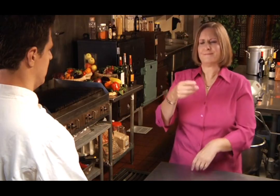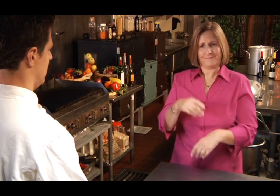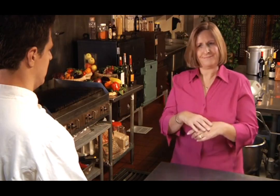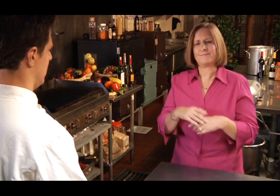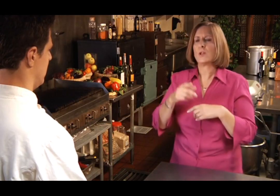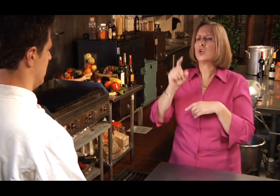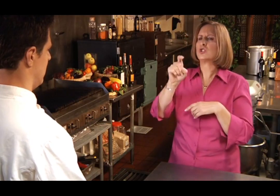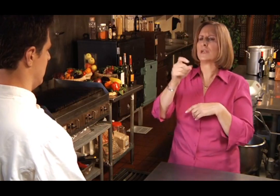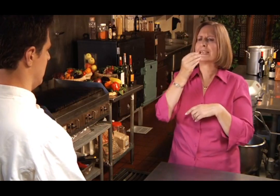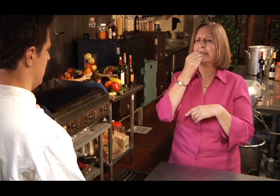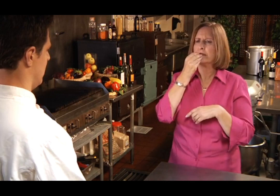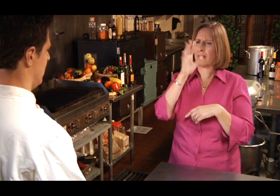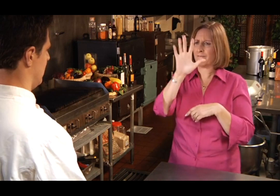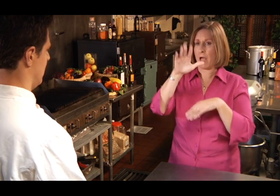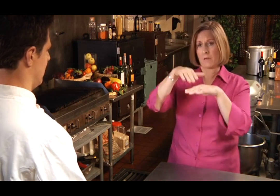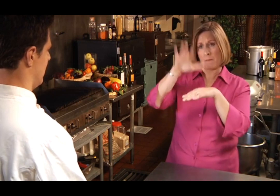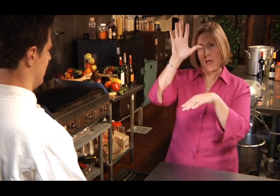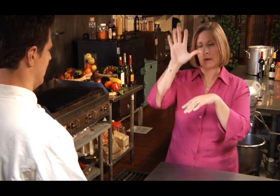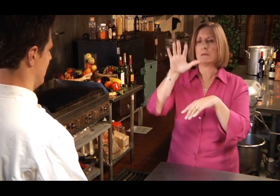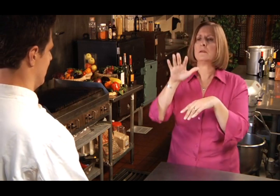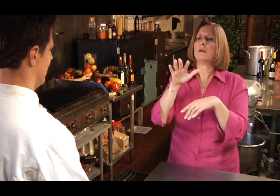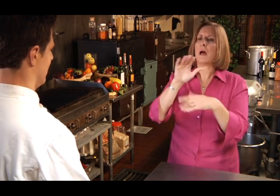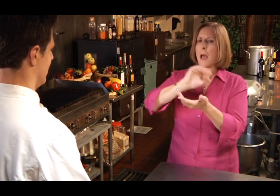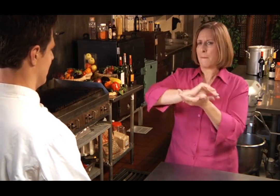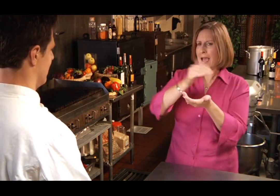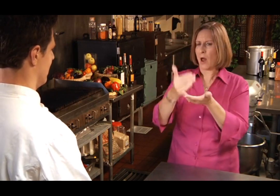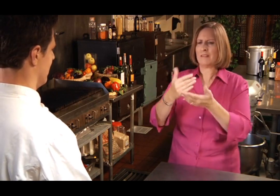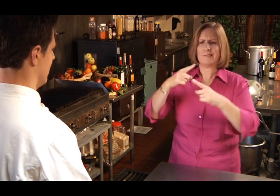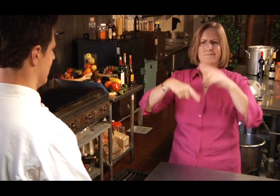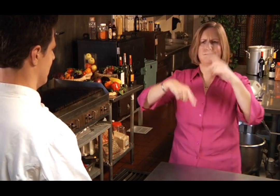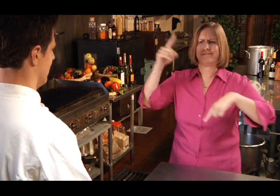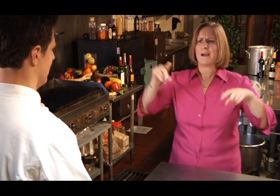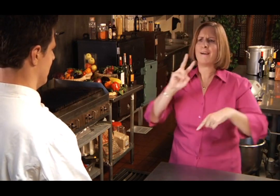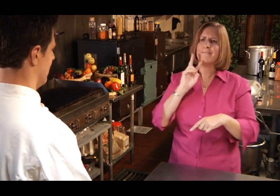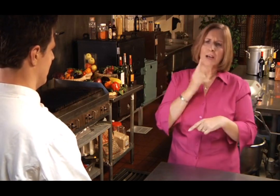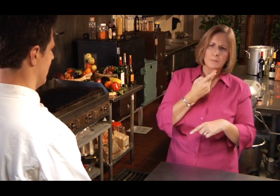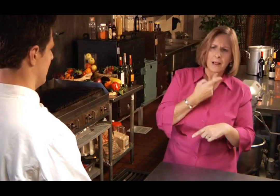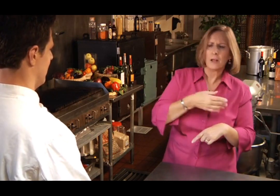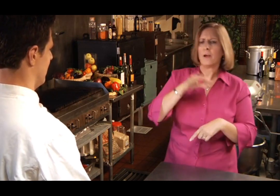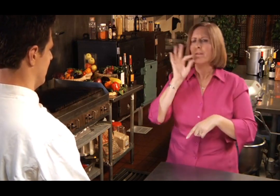We should eat at least 5 servings of a variety of vegetables and fruits each day.